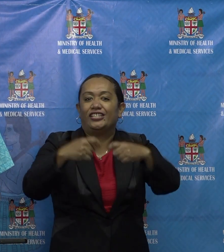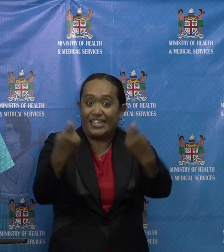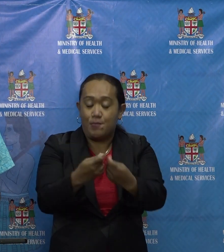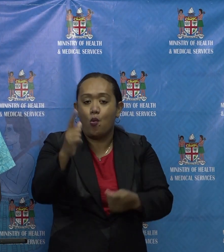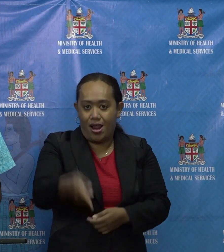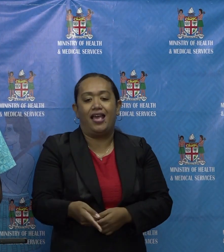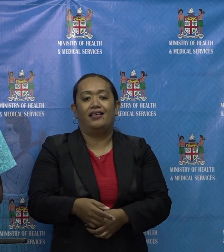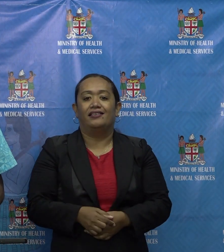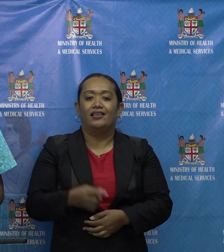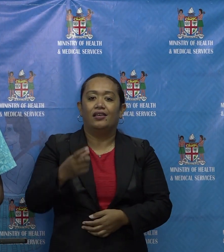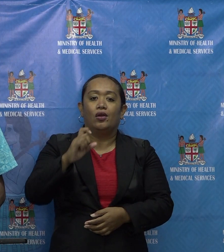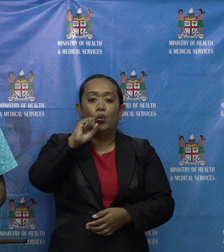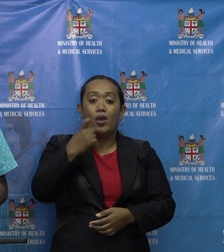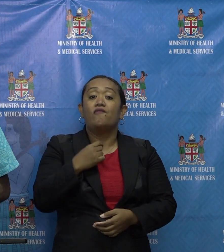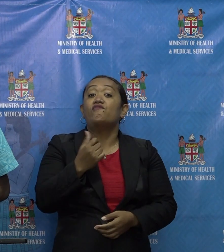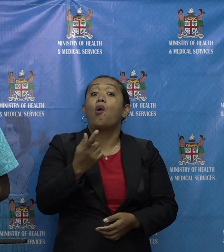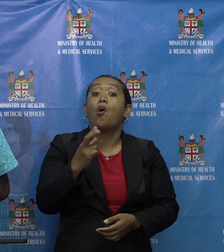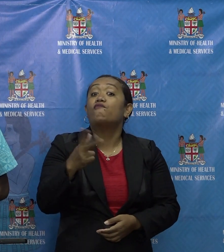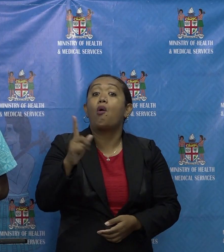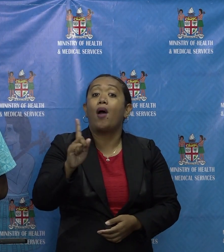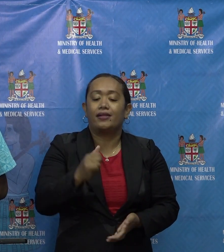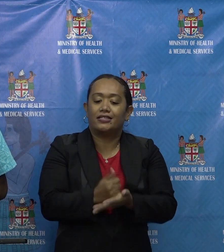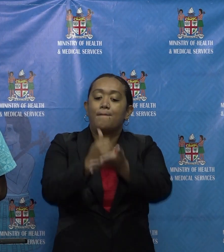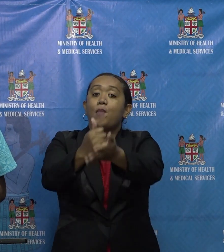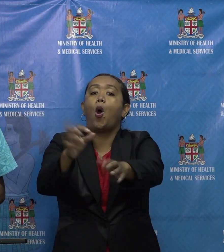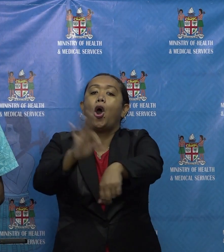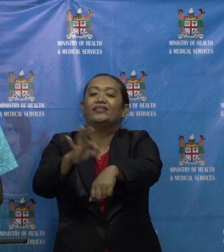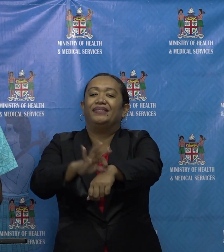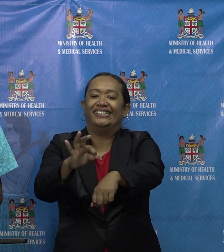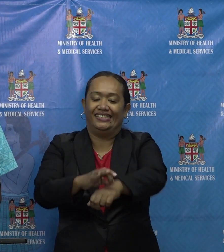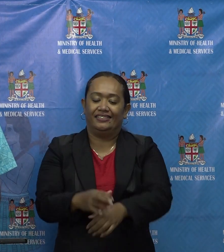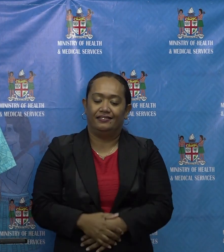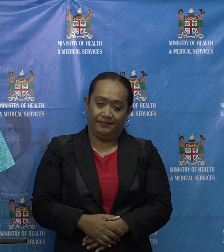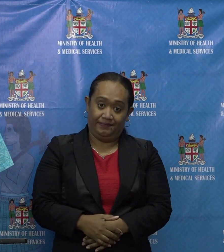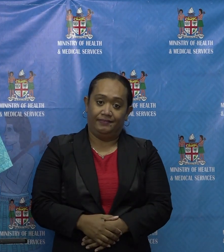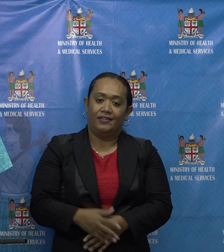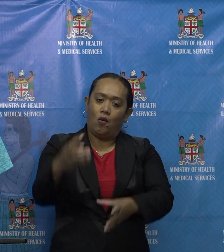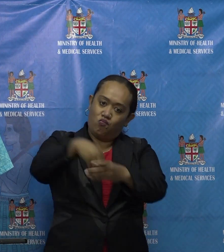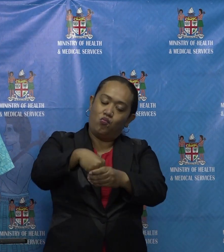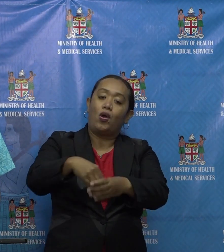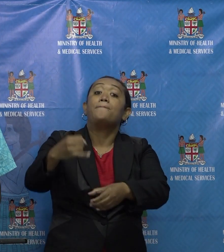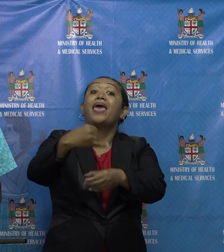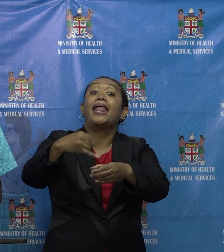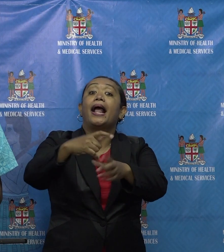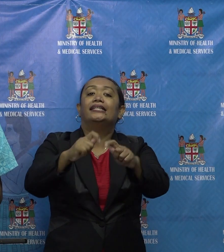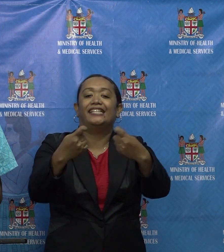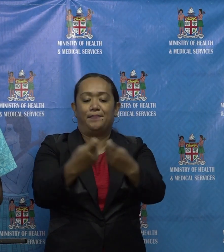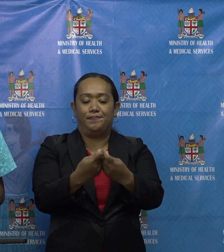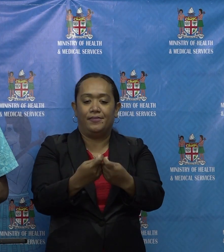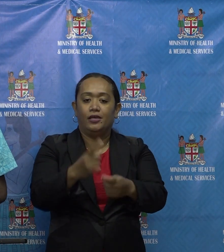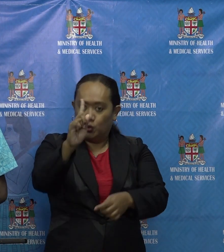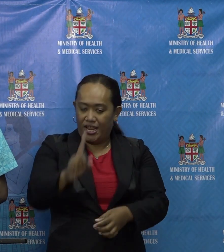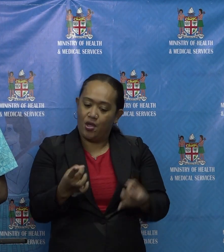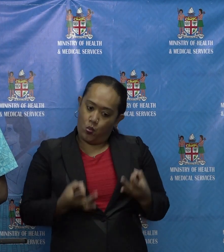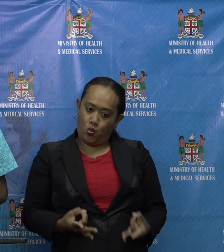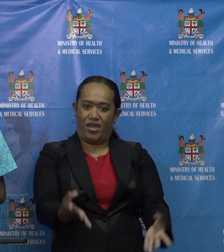to provide support to the hospital, and our medical team, as I have stated earlier, on standby tonight for the